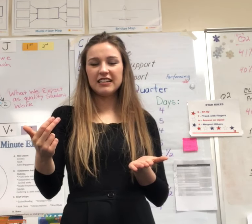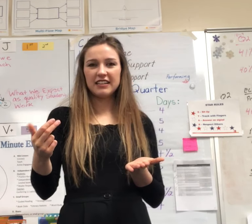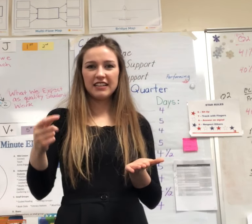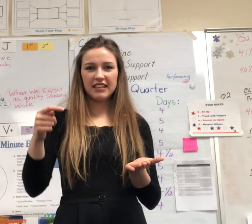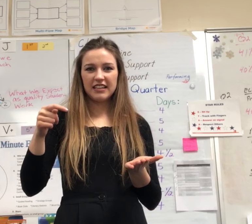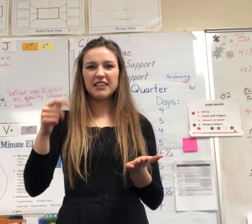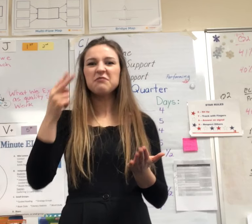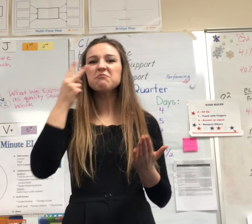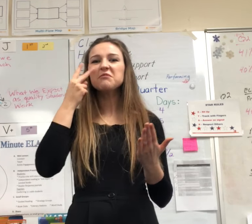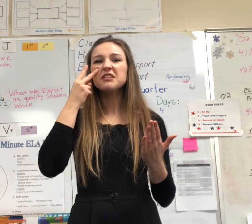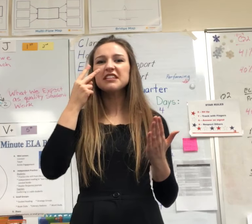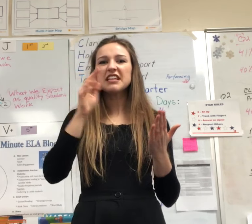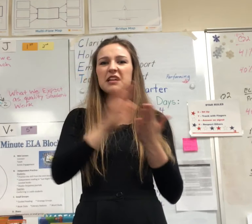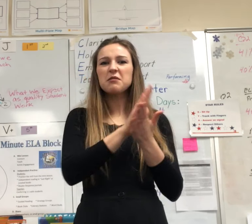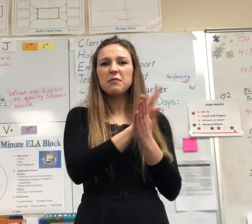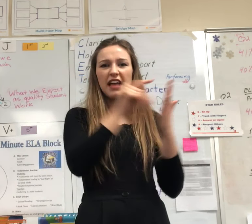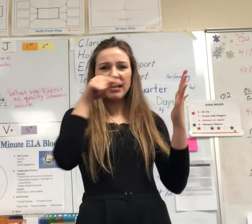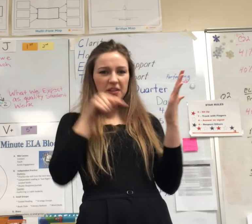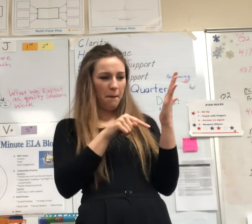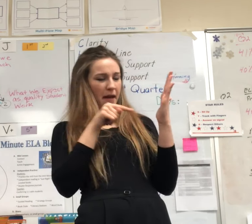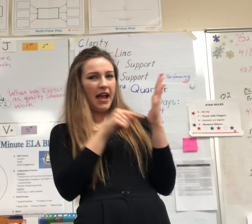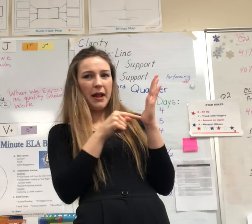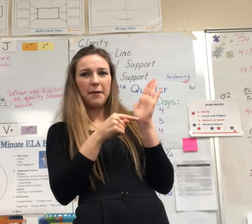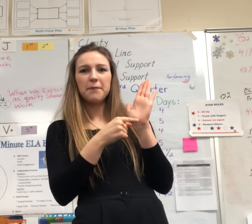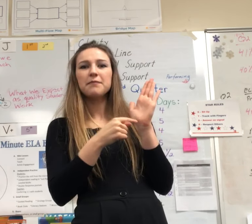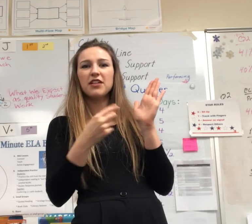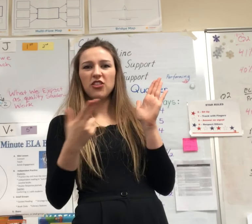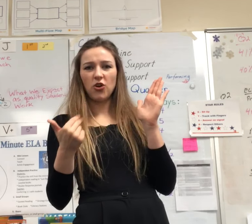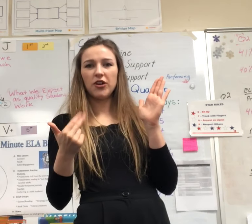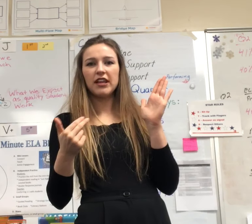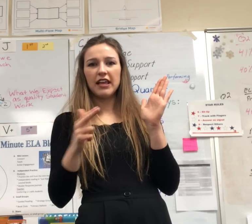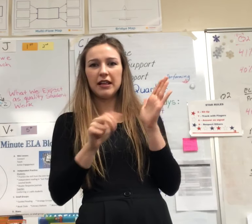13. Open your journals to page 13.